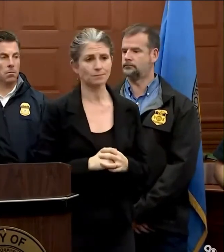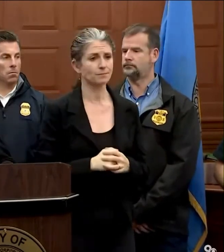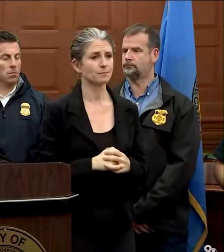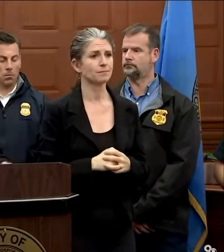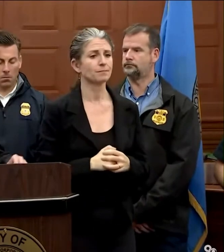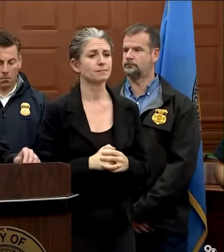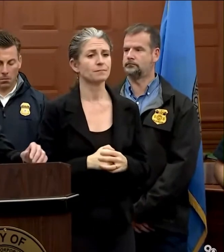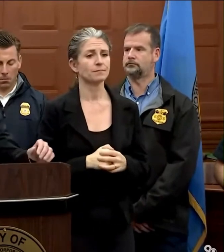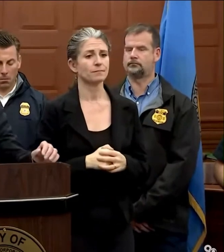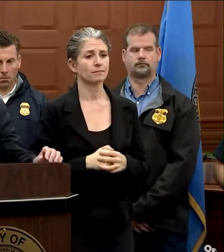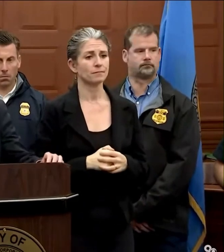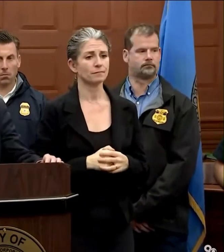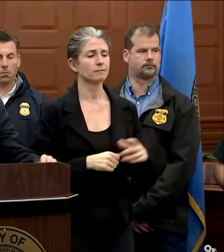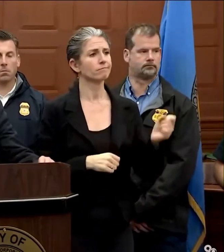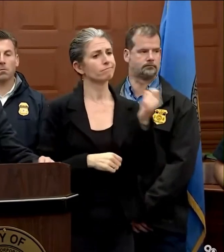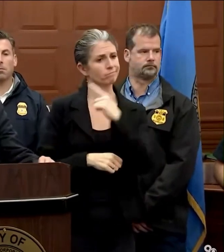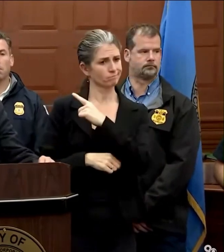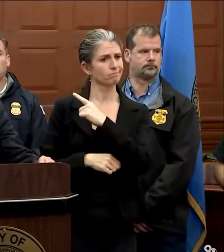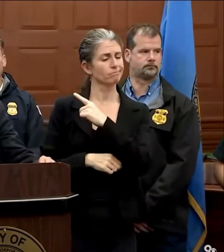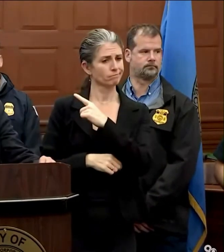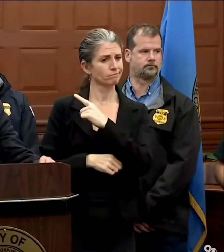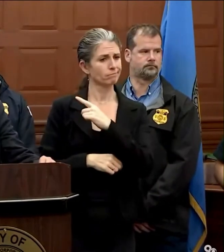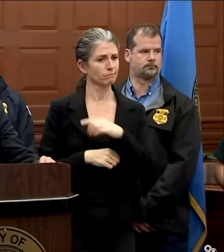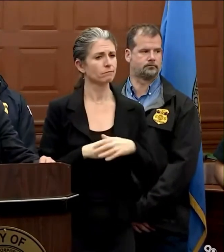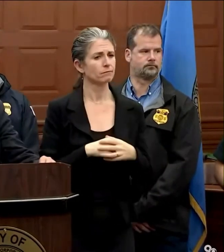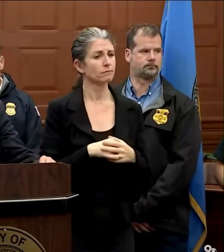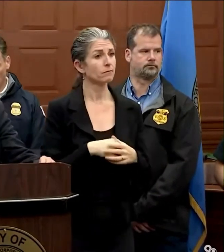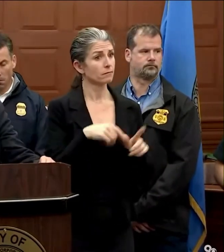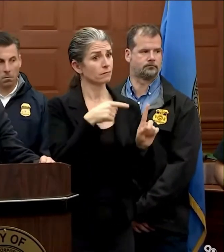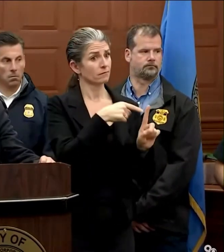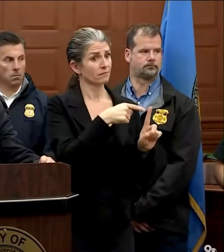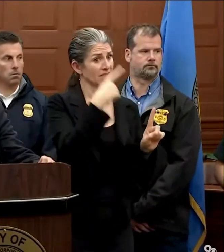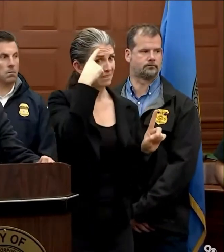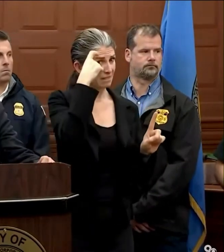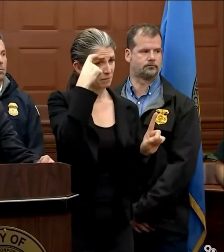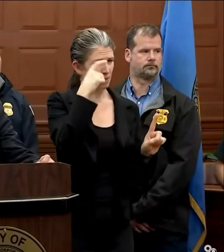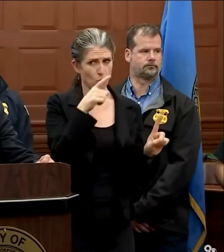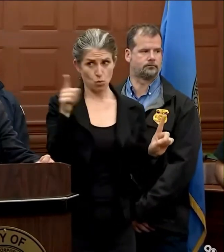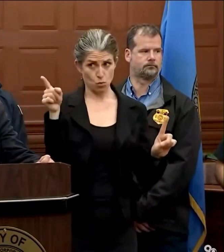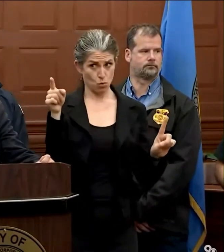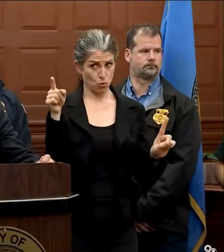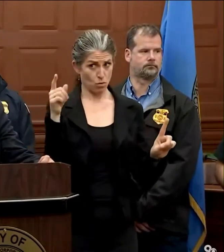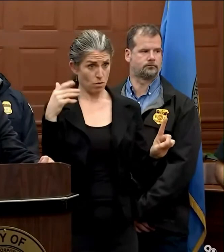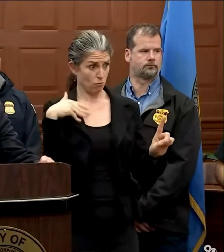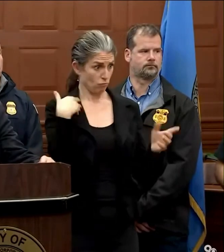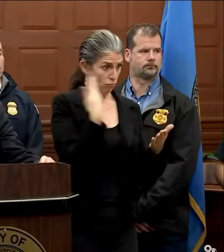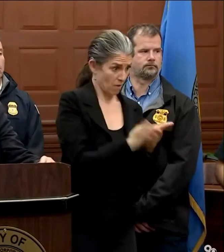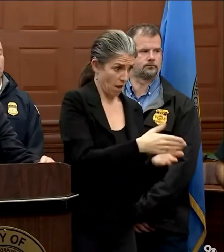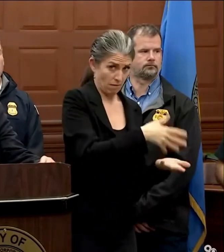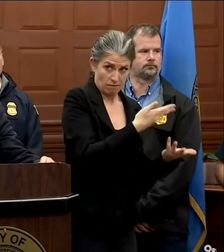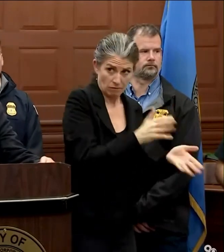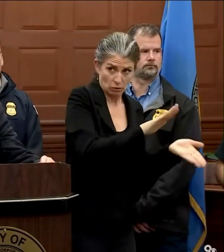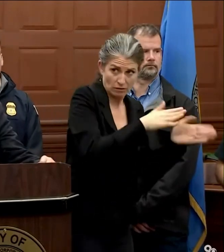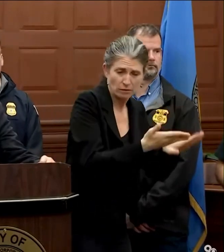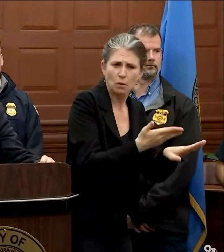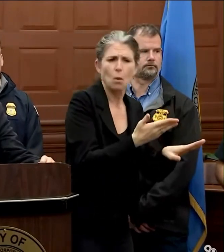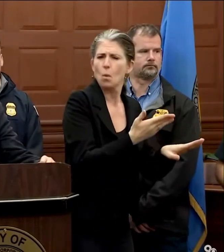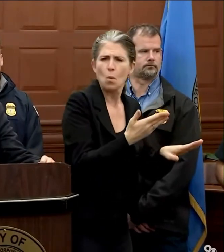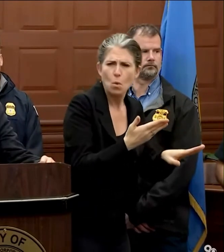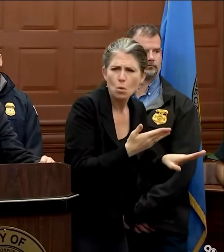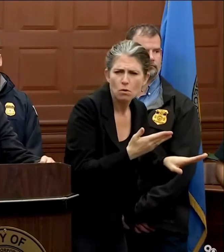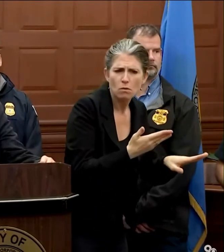Was there any belief at this time that the suspect was dead before finding him, or did this come as a brand new revelation that you